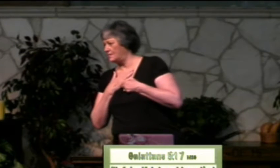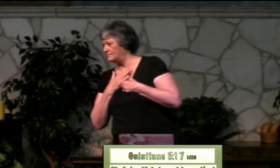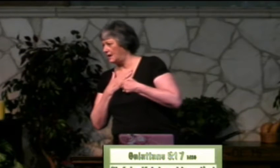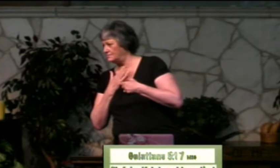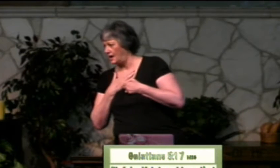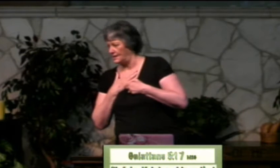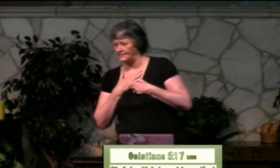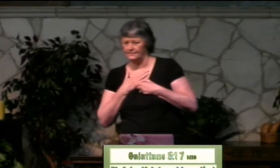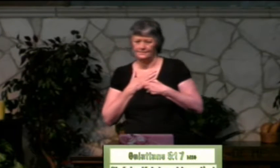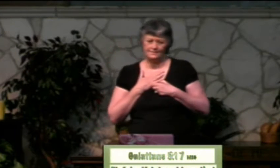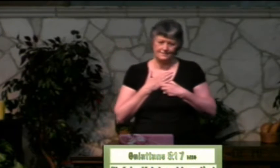Mine.